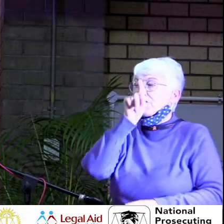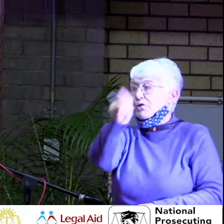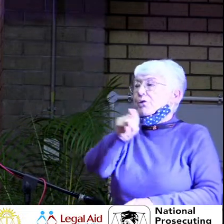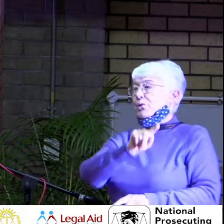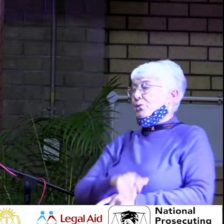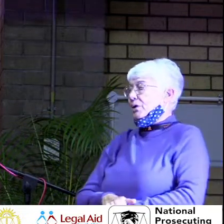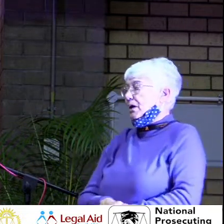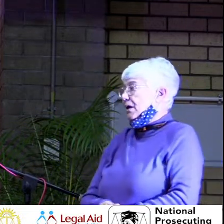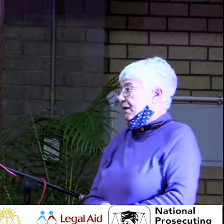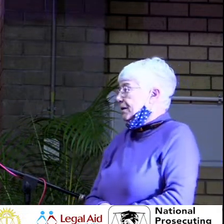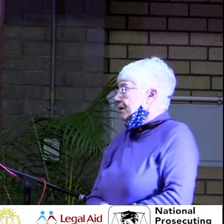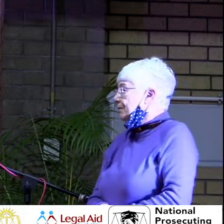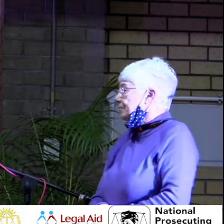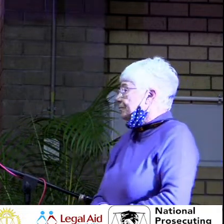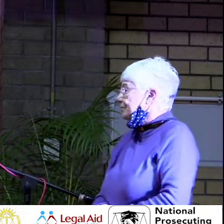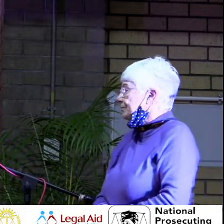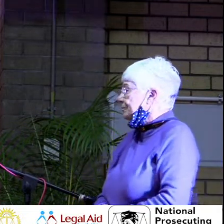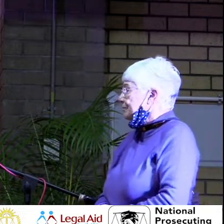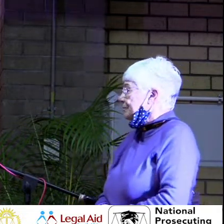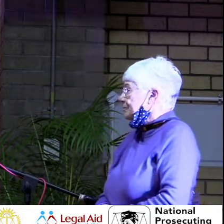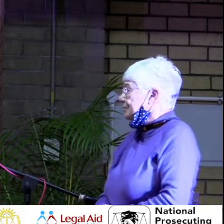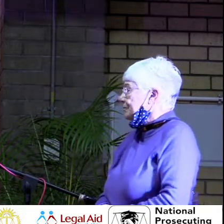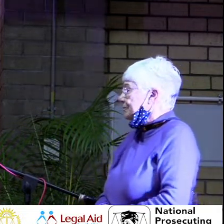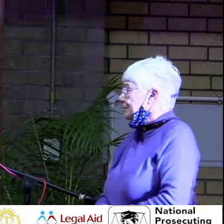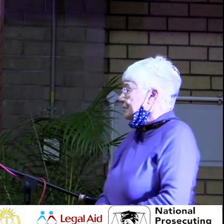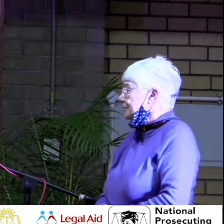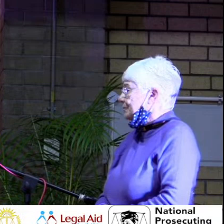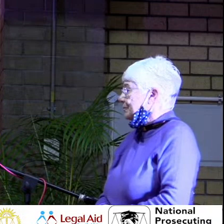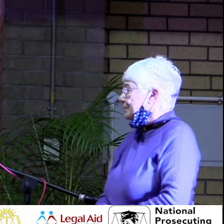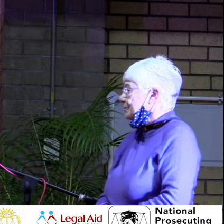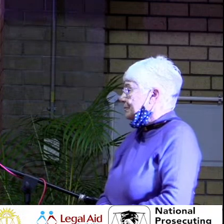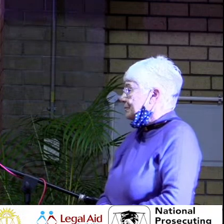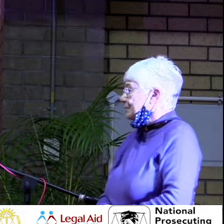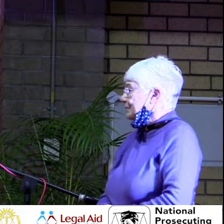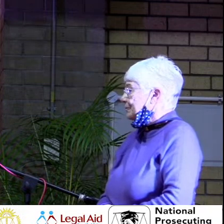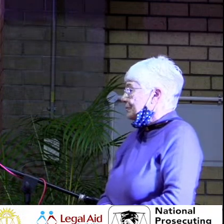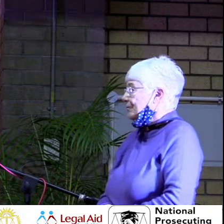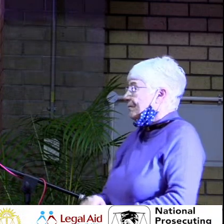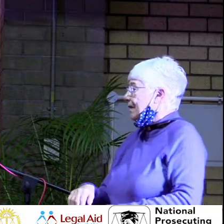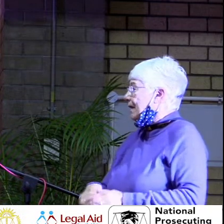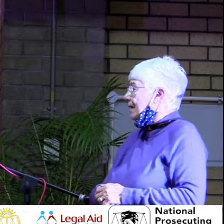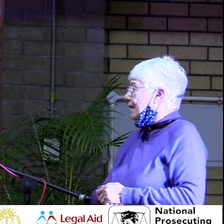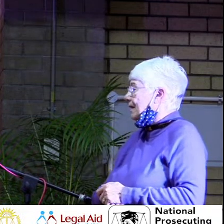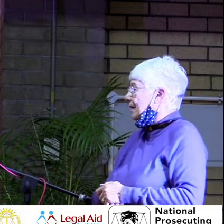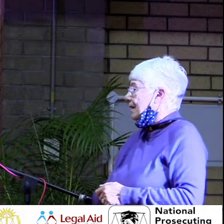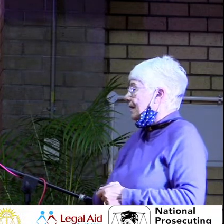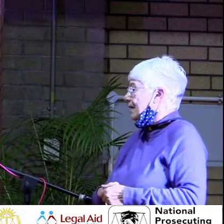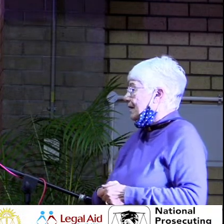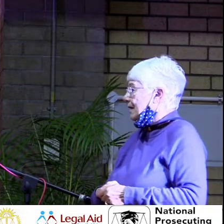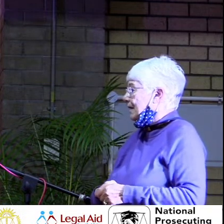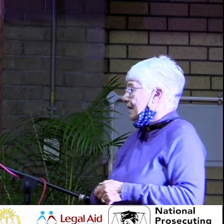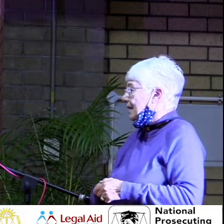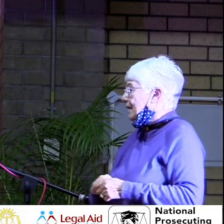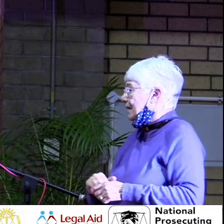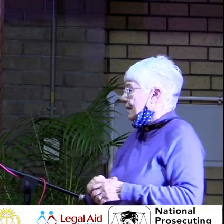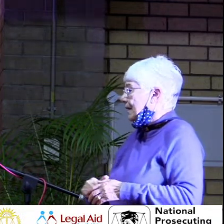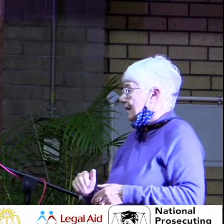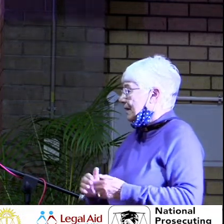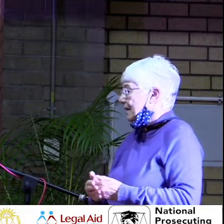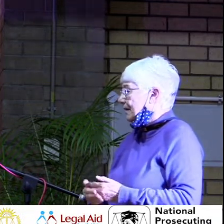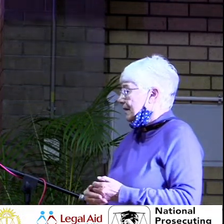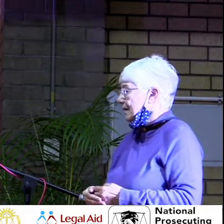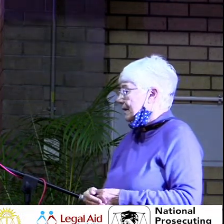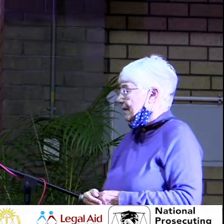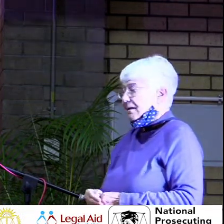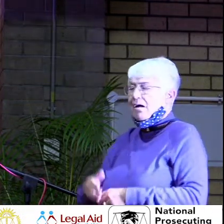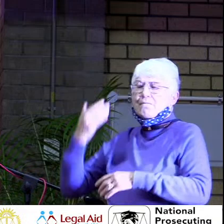go to the hospital because I must collect like evidence. But that evidence sits at the lab for